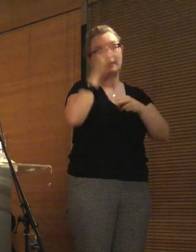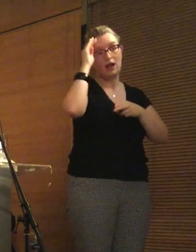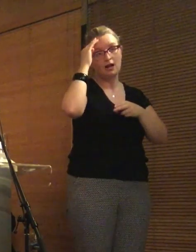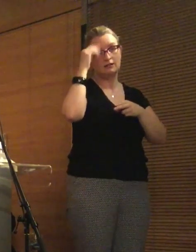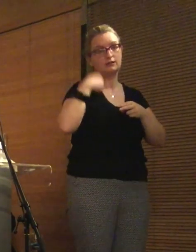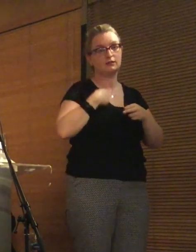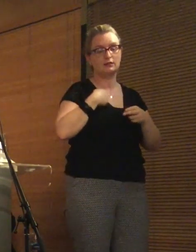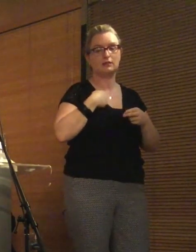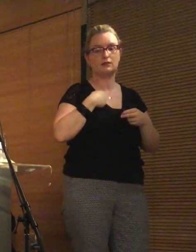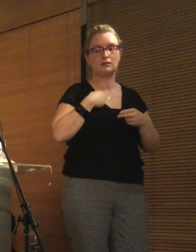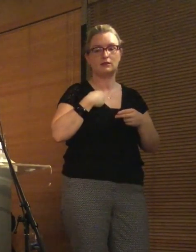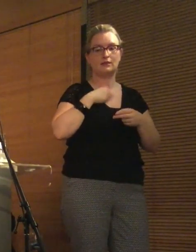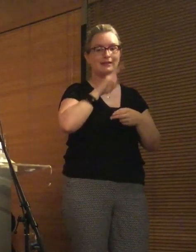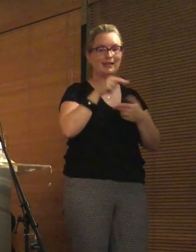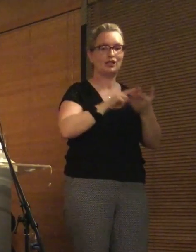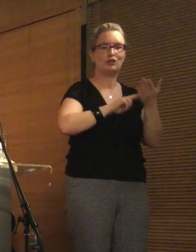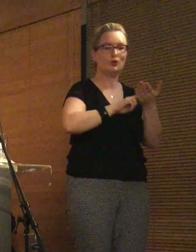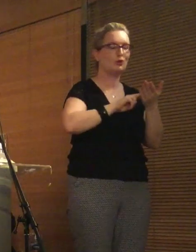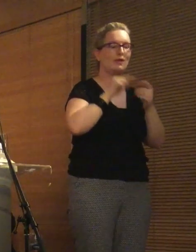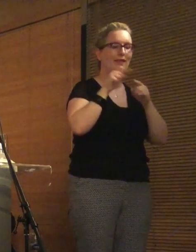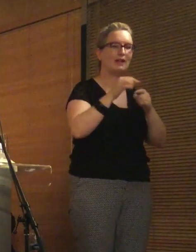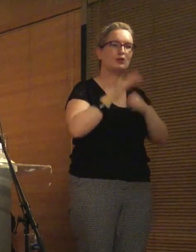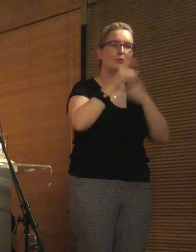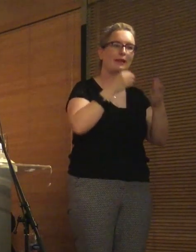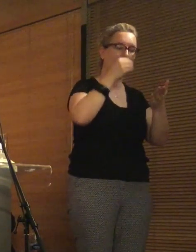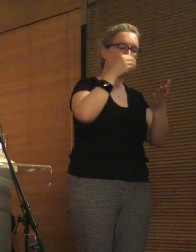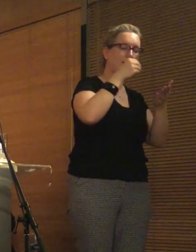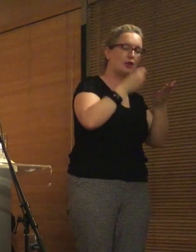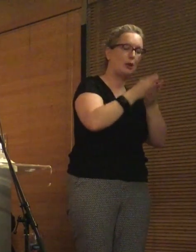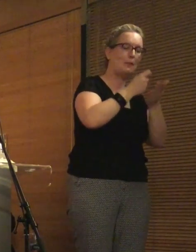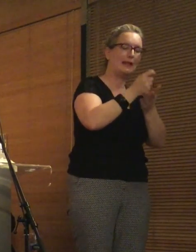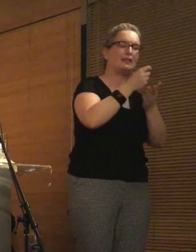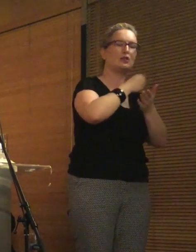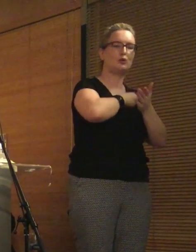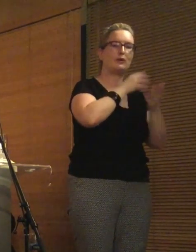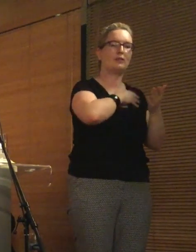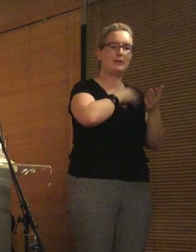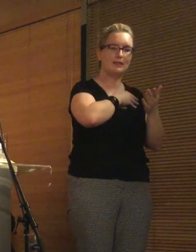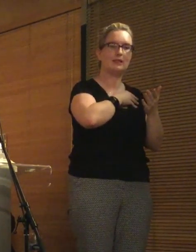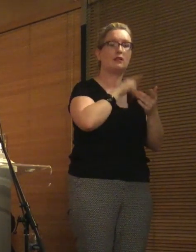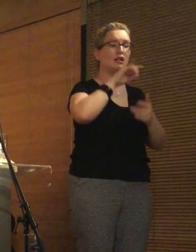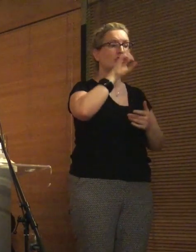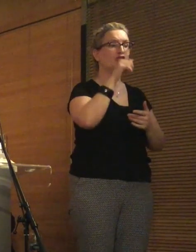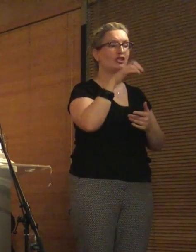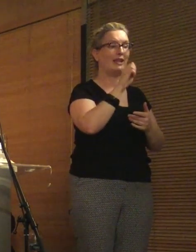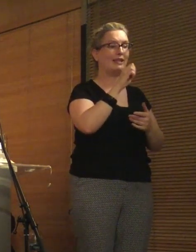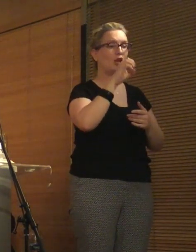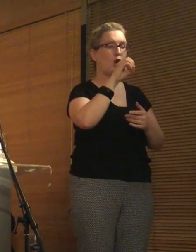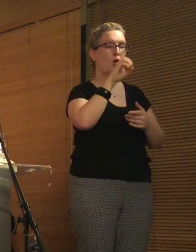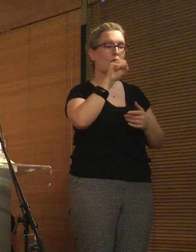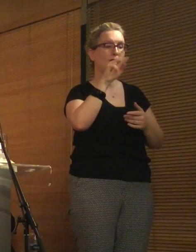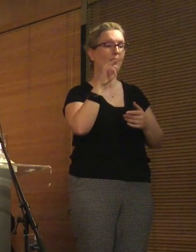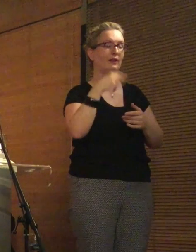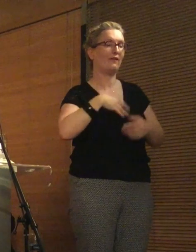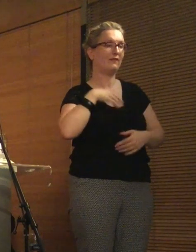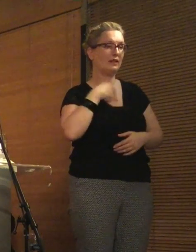the protocol to make complaints to the committee on economic, social and cultural rights. Jane O'Sullivan states that she's of the